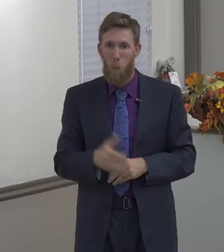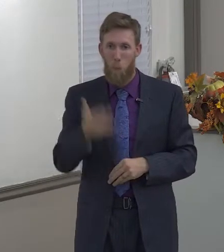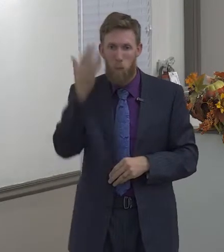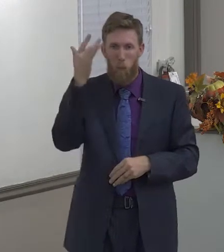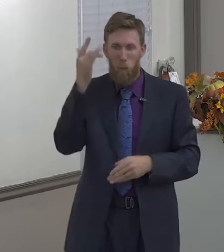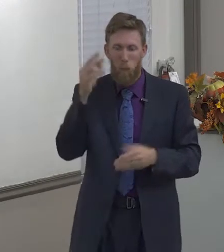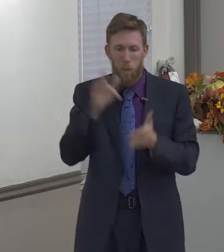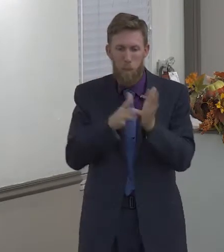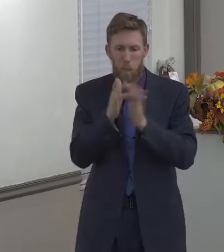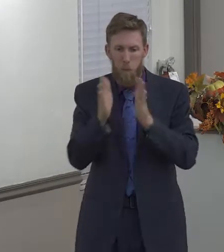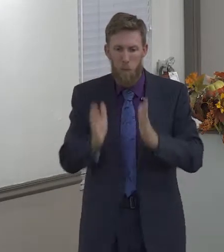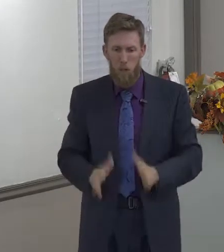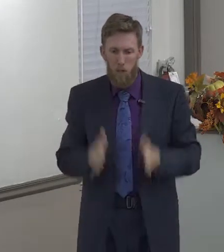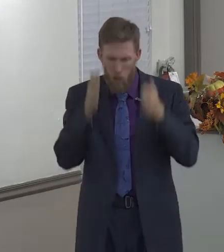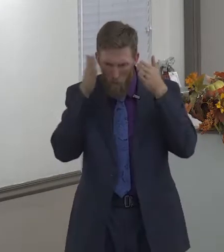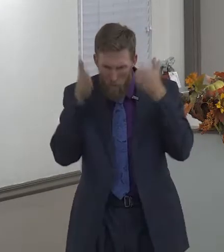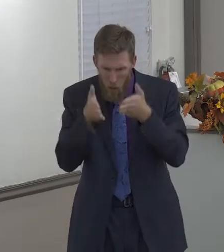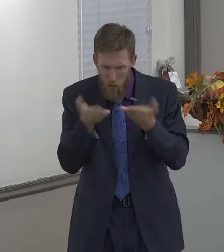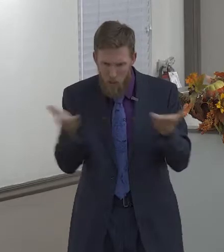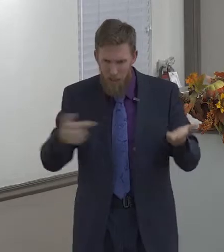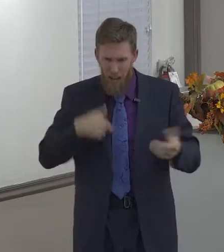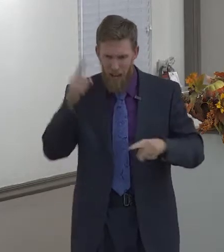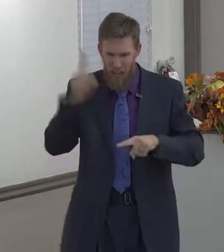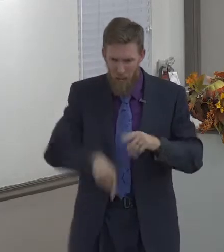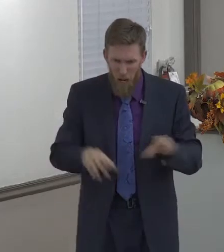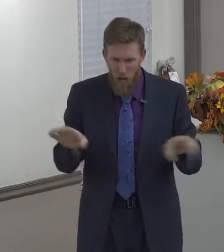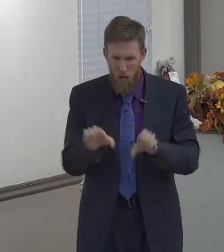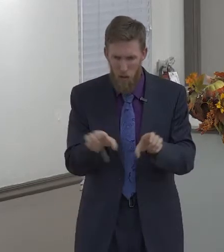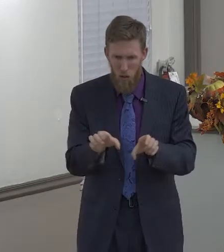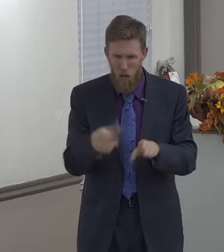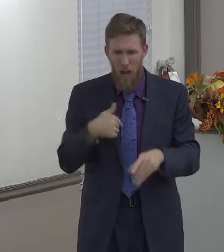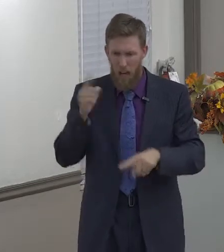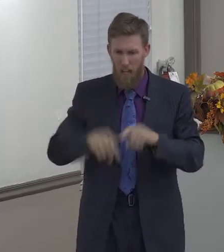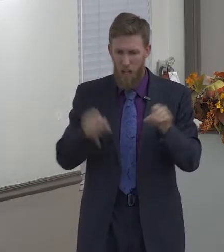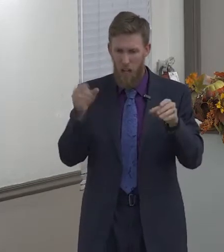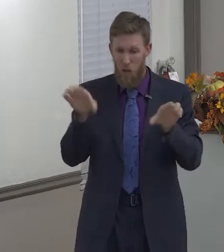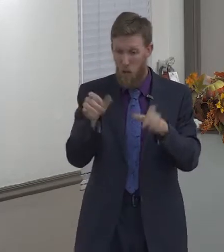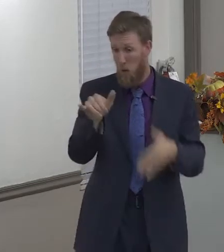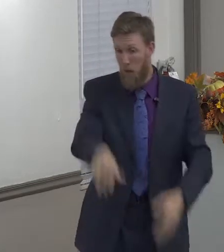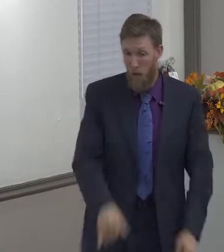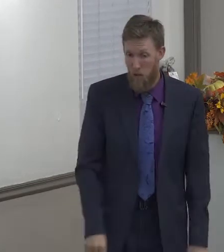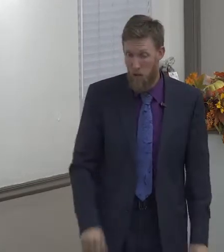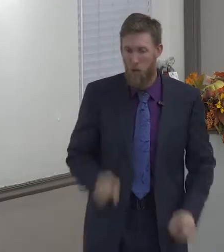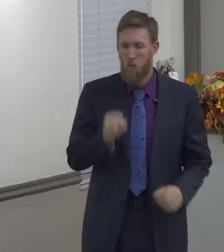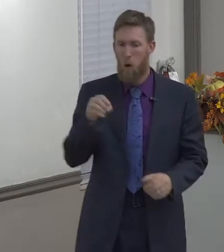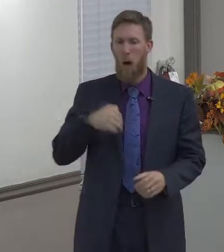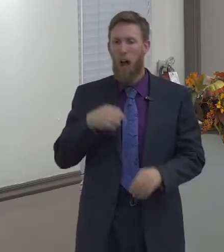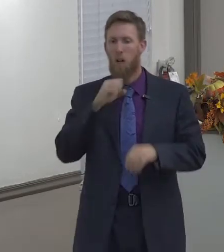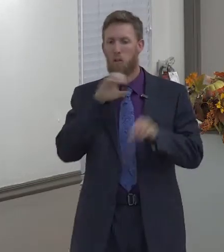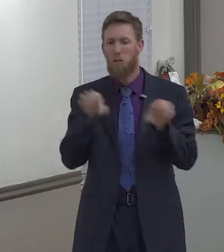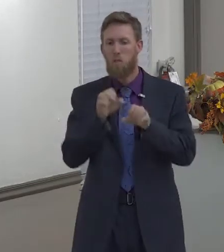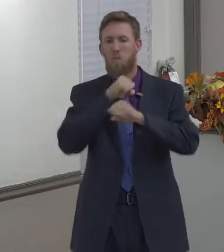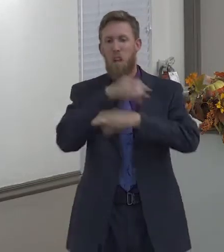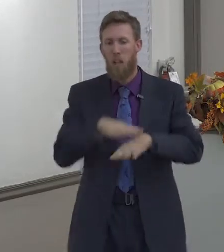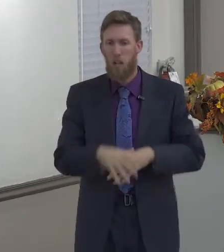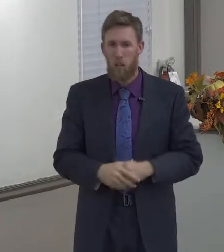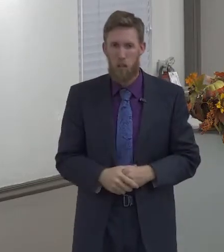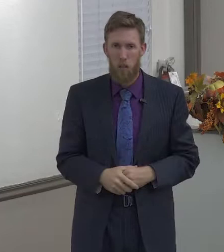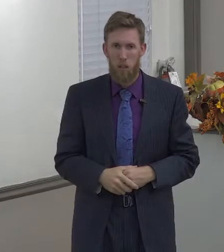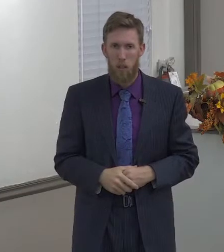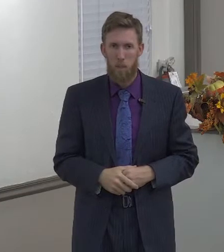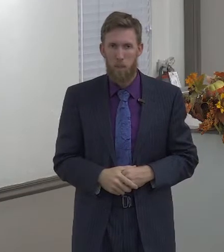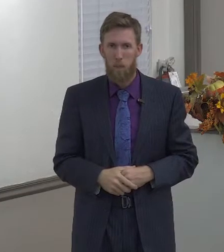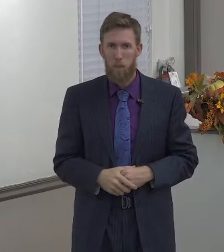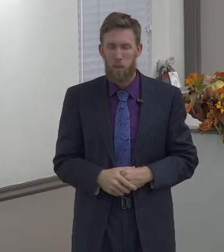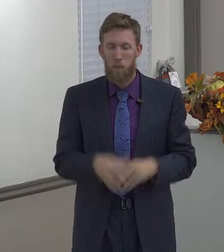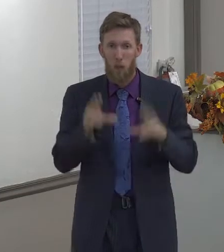Instead of understanding and seeking the Lord, what is my gift? How did you gift me? What